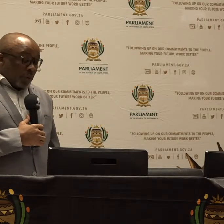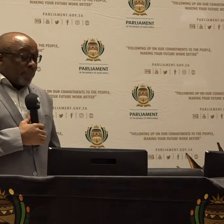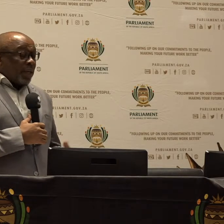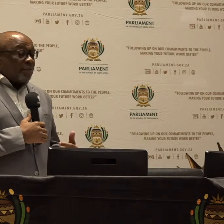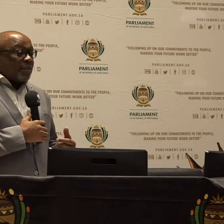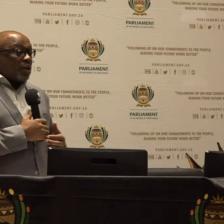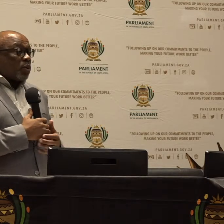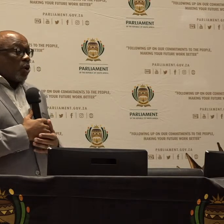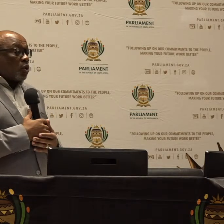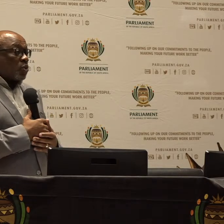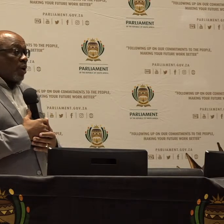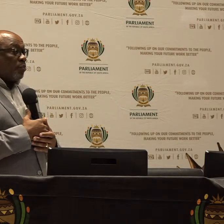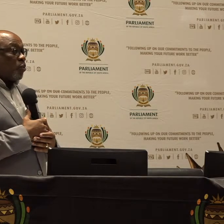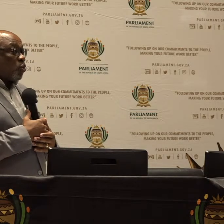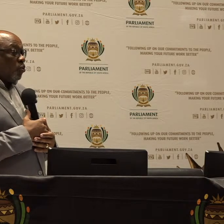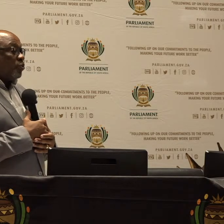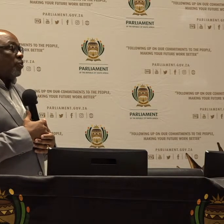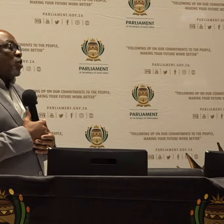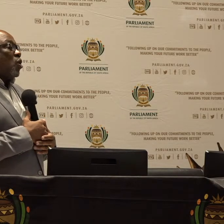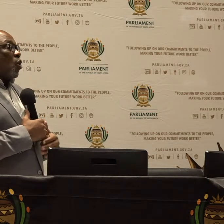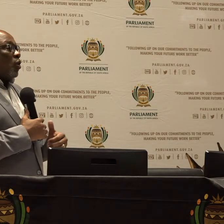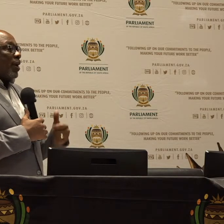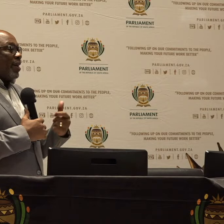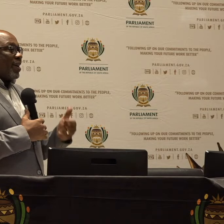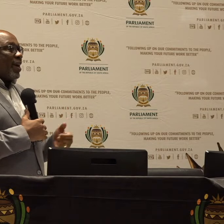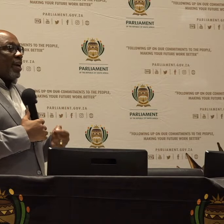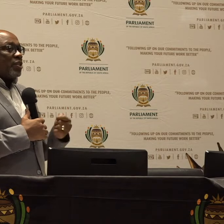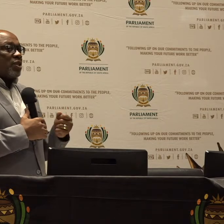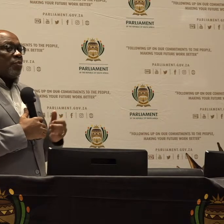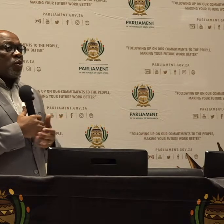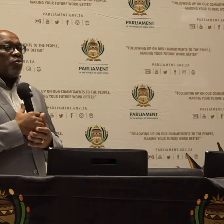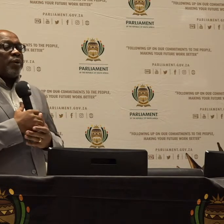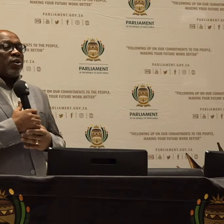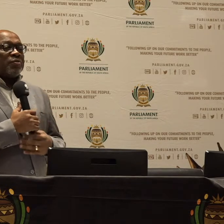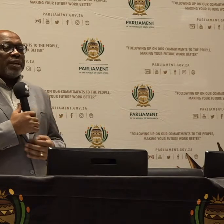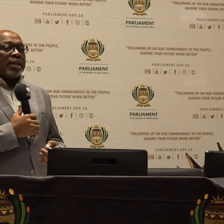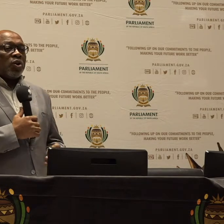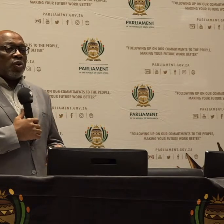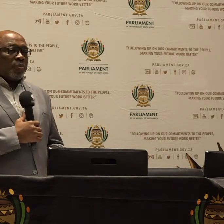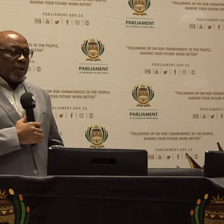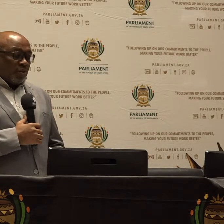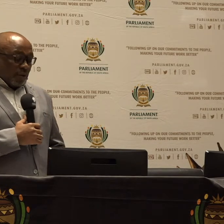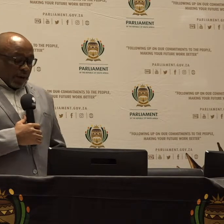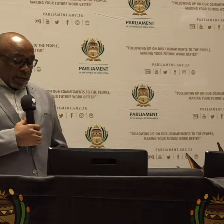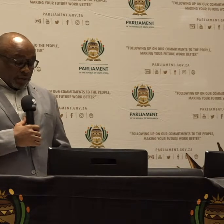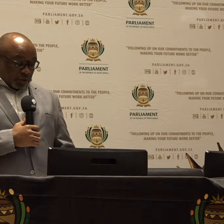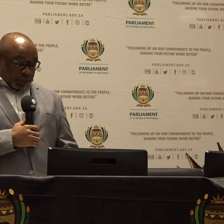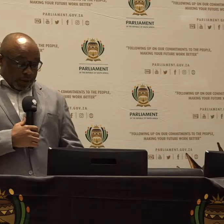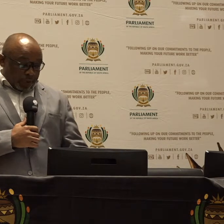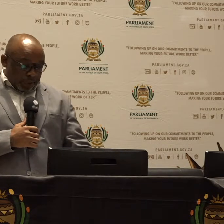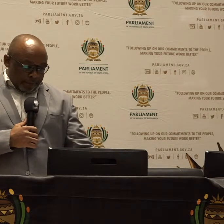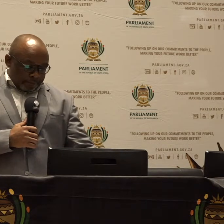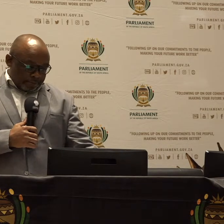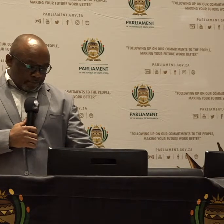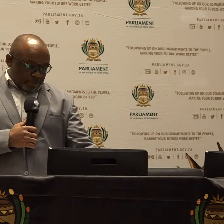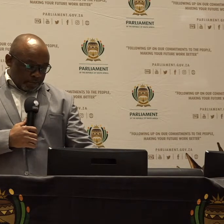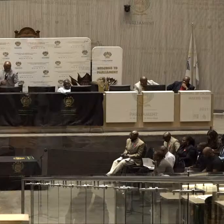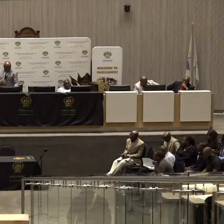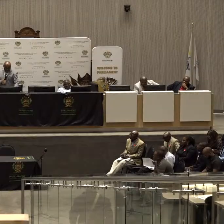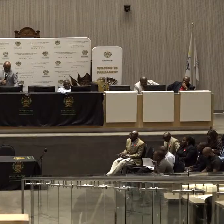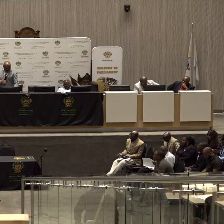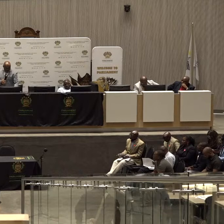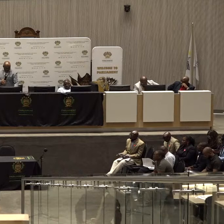we believe that will also improve or encourage the Improvement of the economy of our country